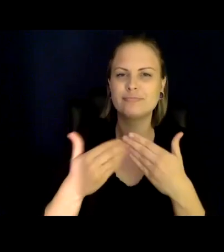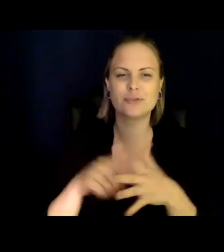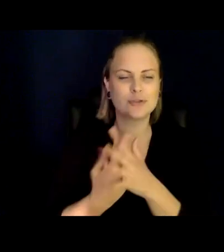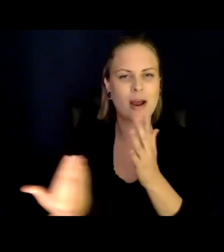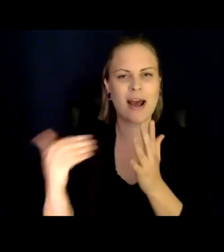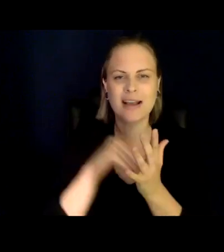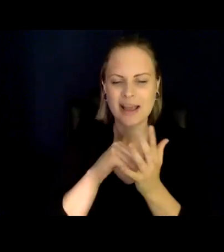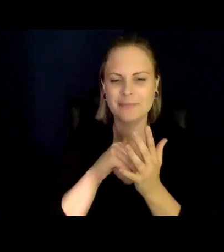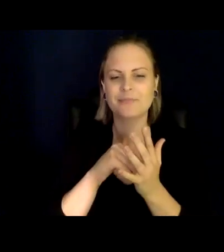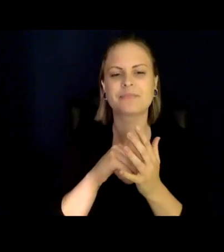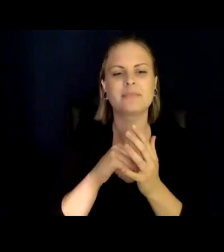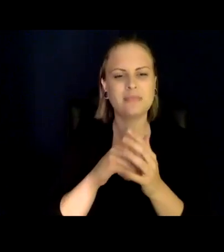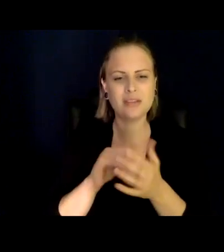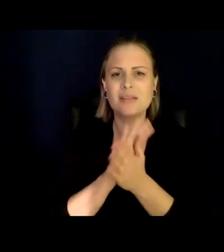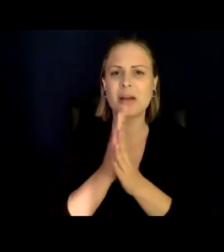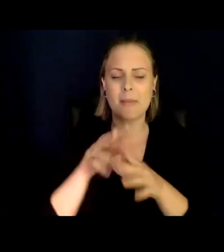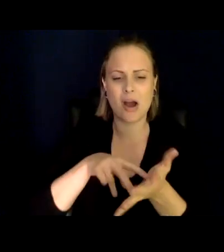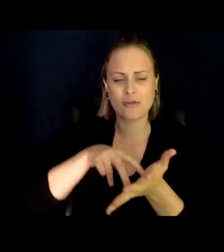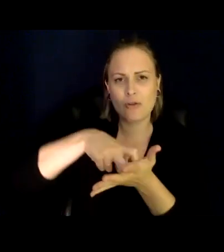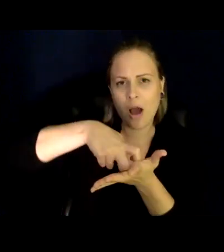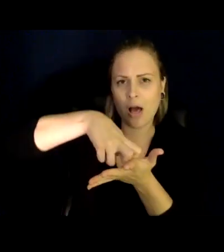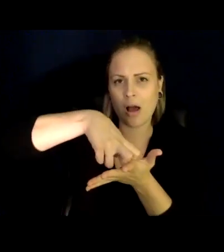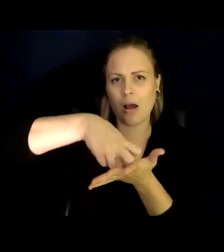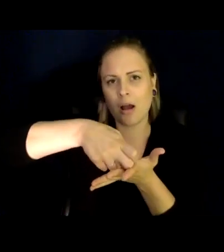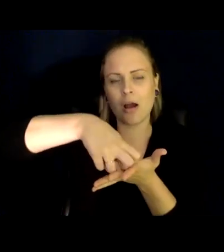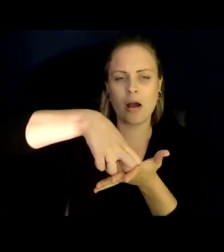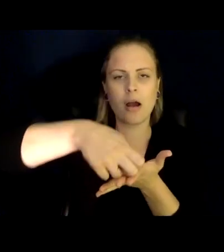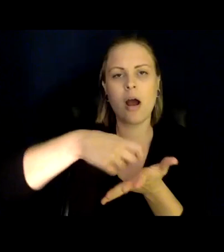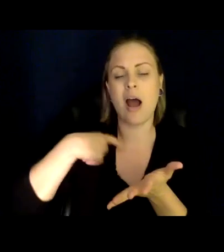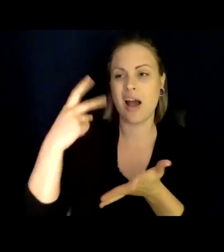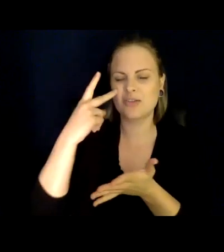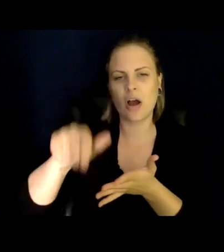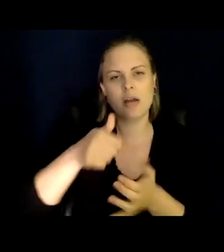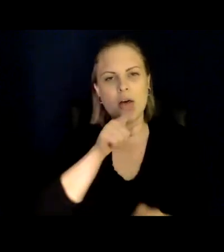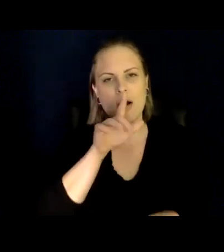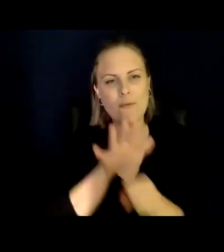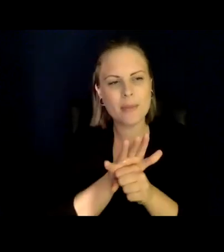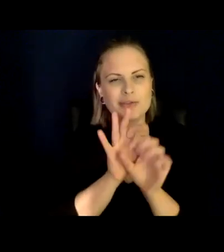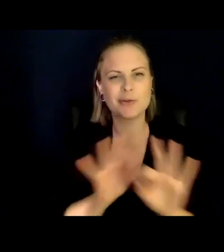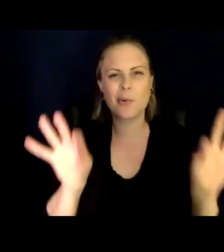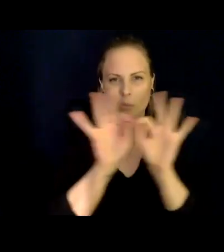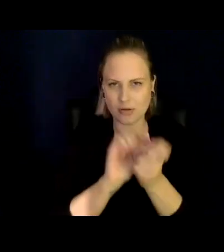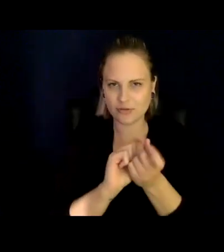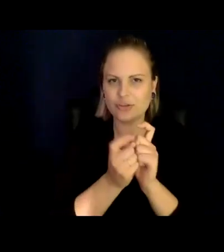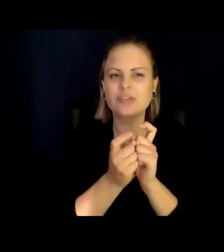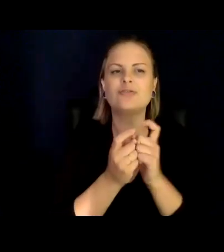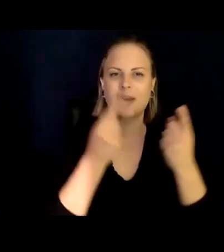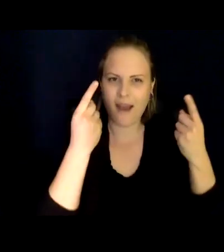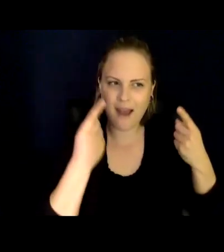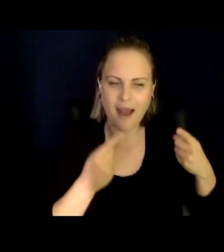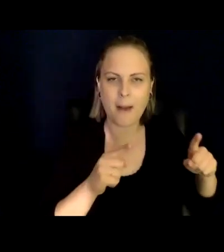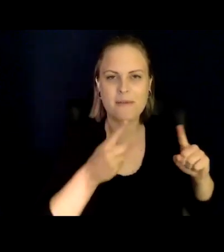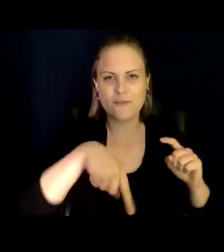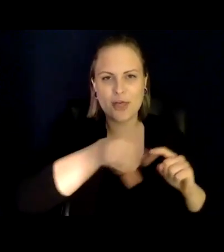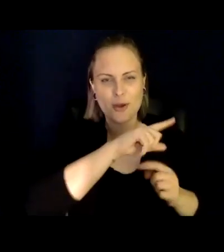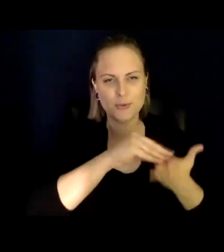us to our hands and knees. In that moment, I saw another confirmation that important changes had taken place for the students. They